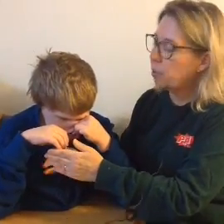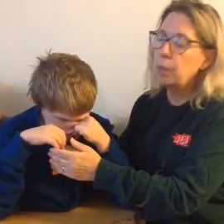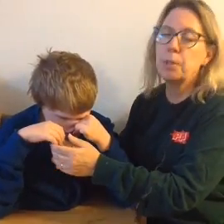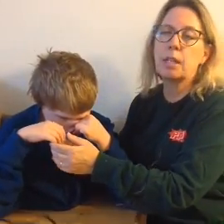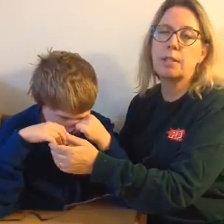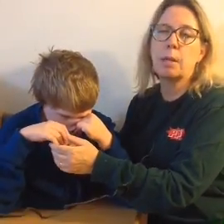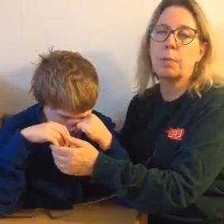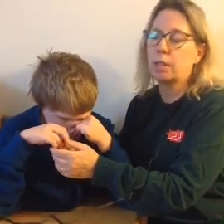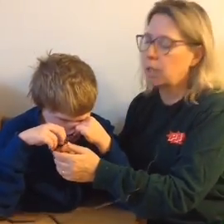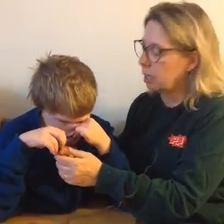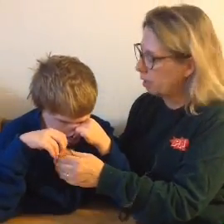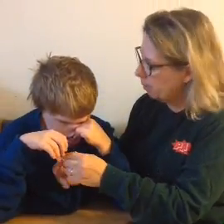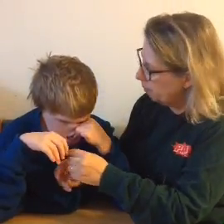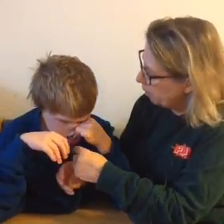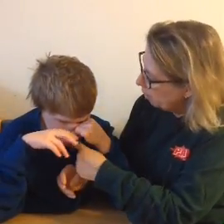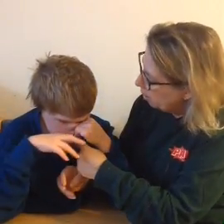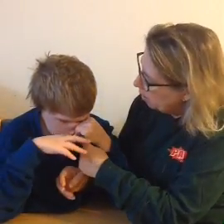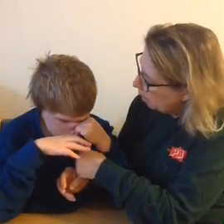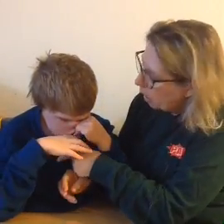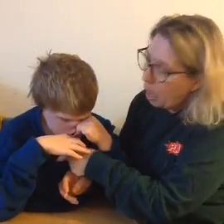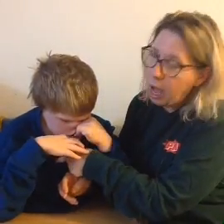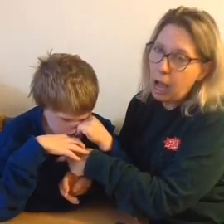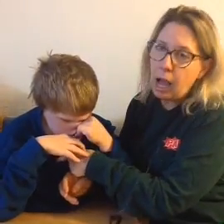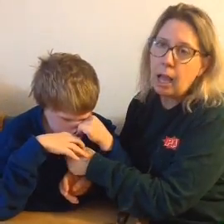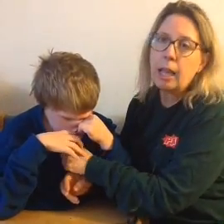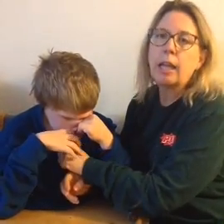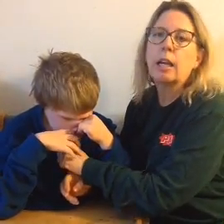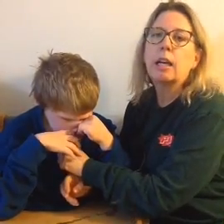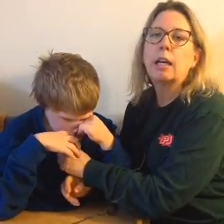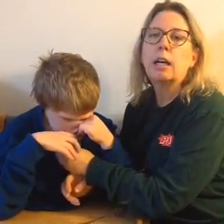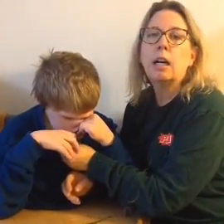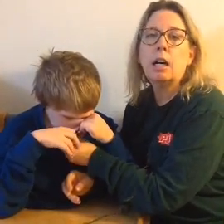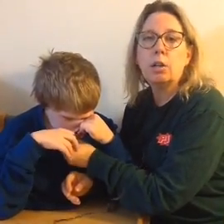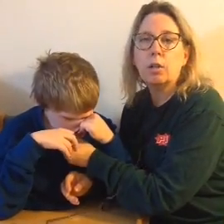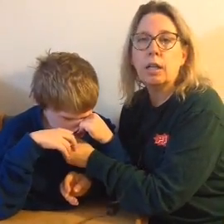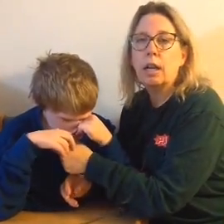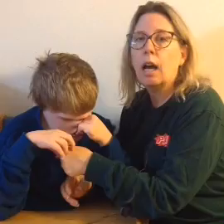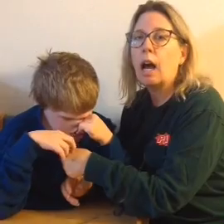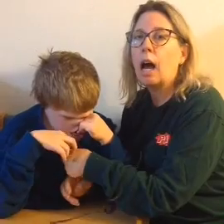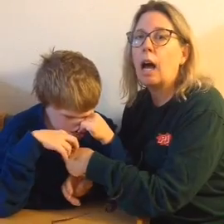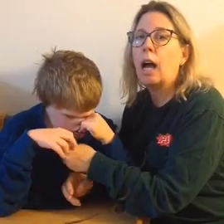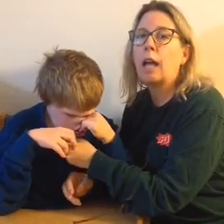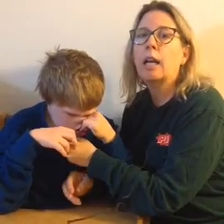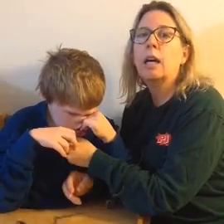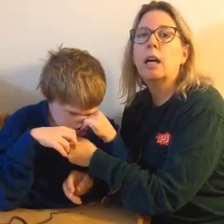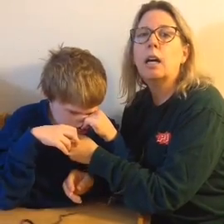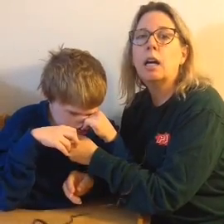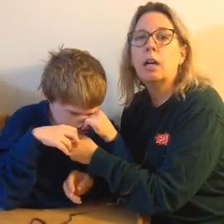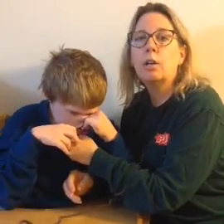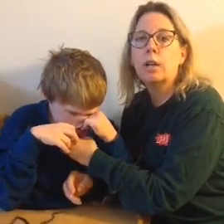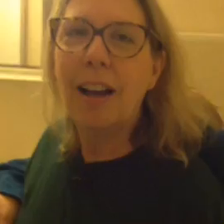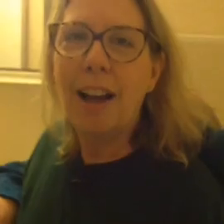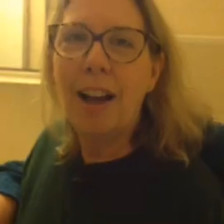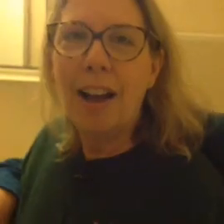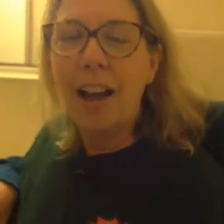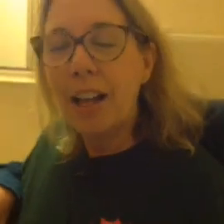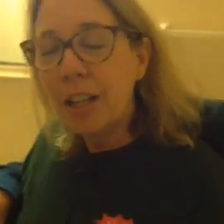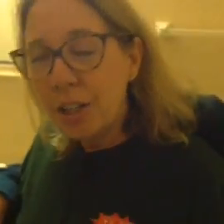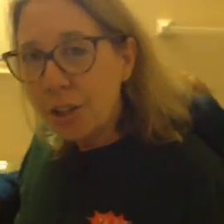would say something like, I hungry, I hungry.